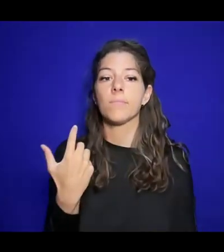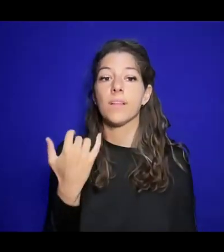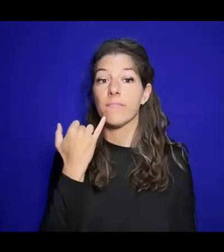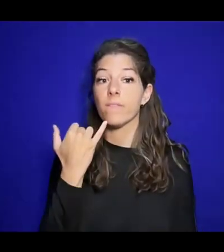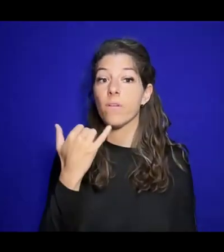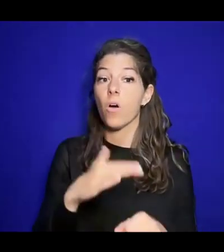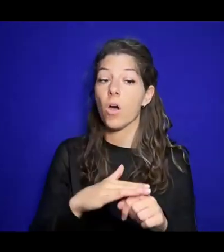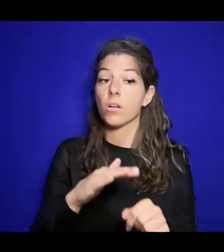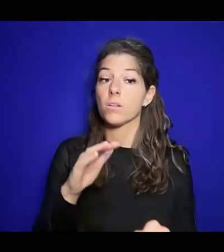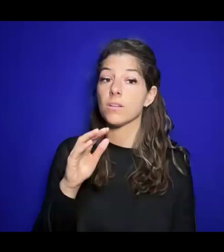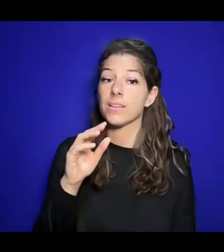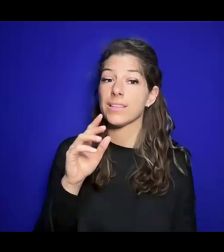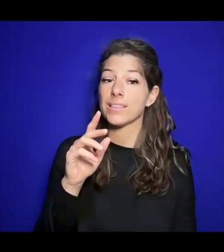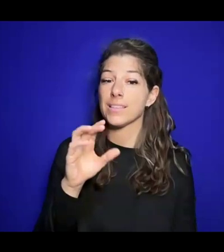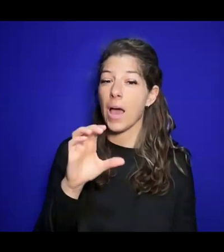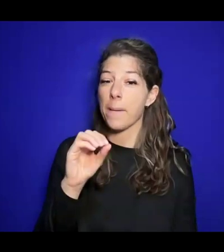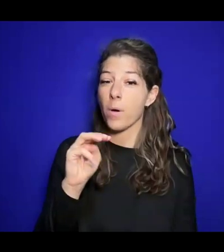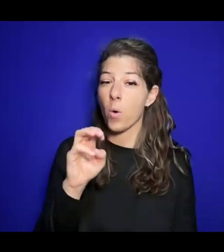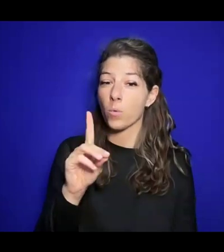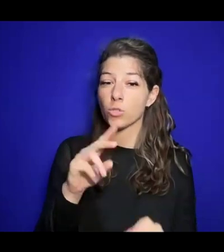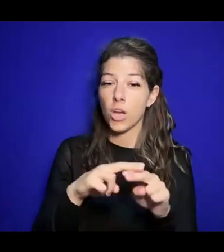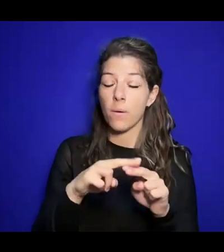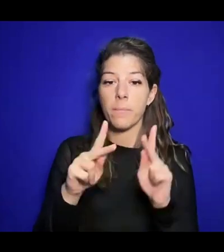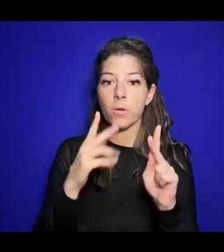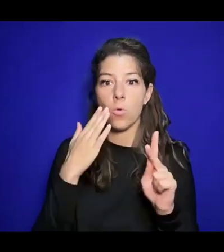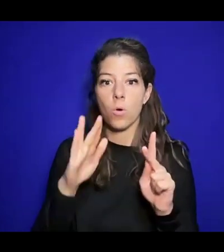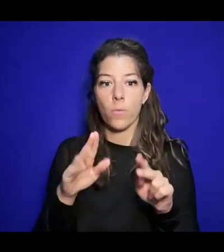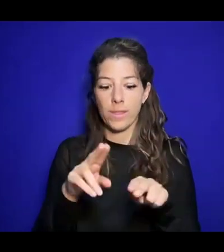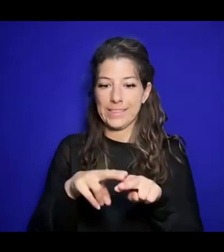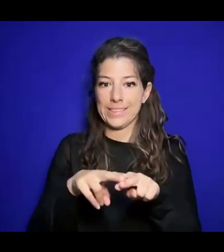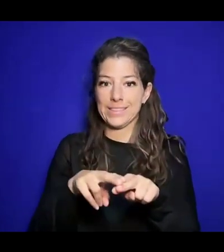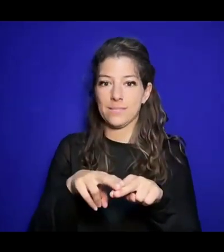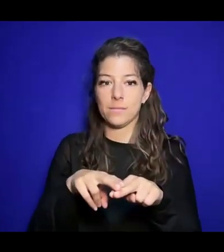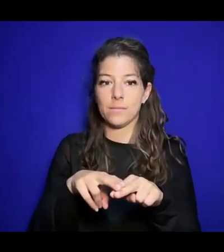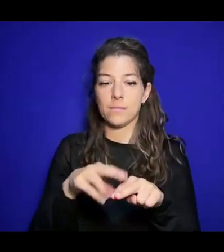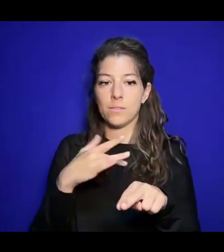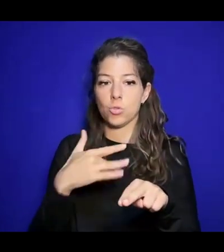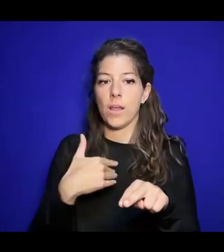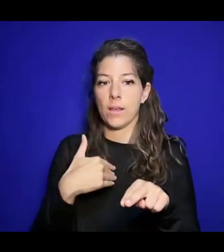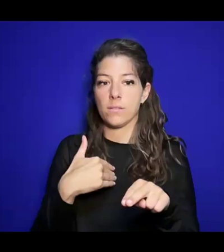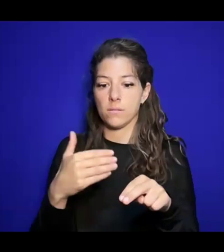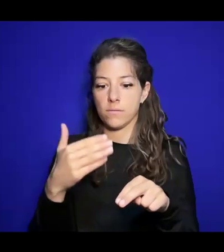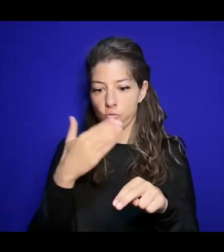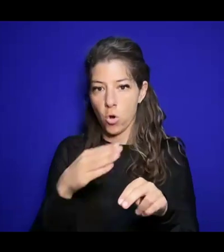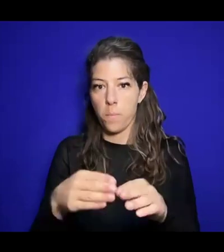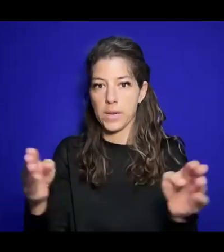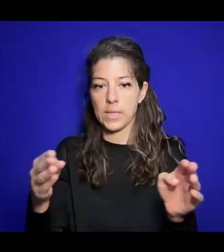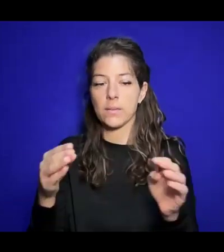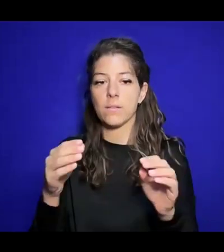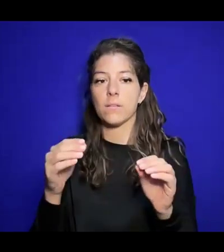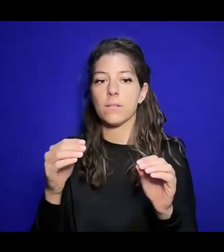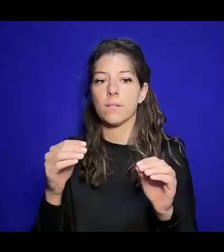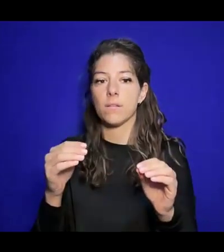on a commode chair, a lot of people don't know that the seat on the commode chair, which usually has an opening in the front,